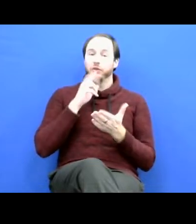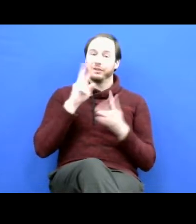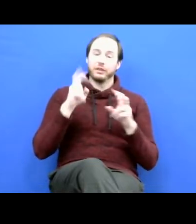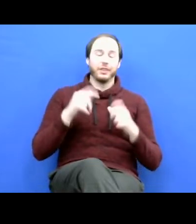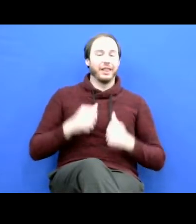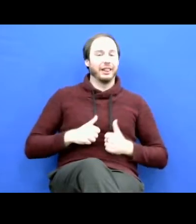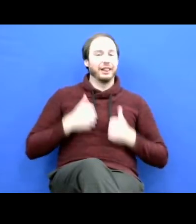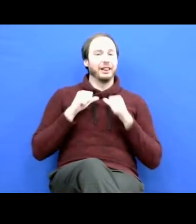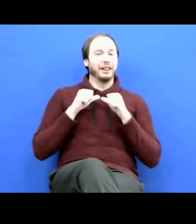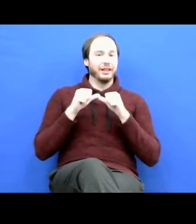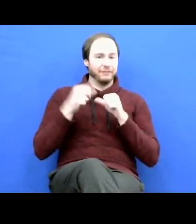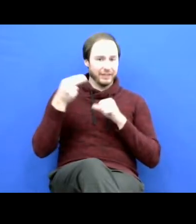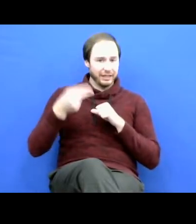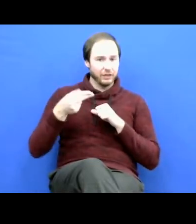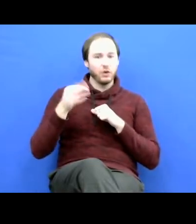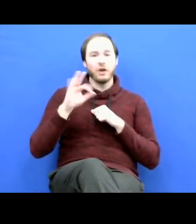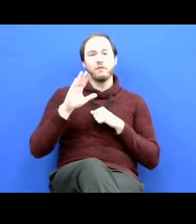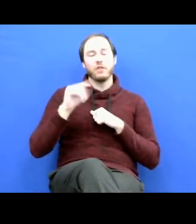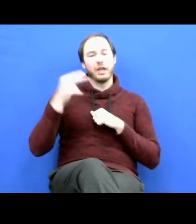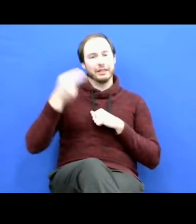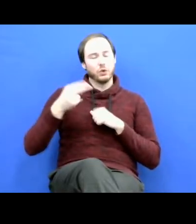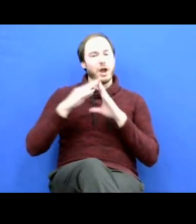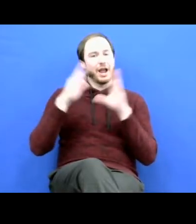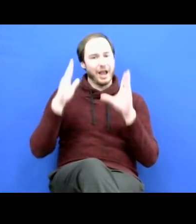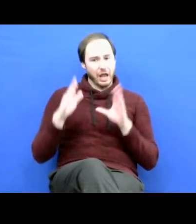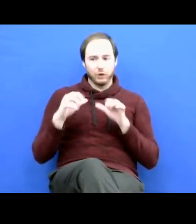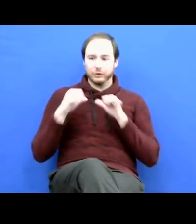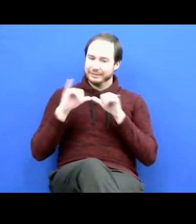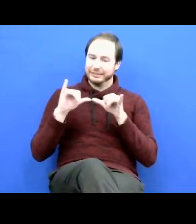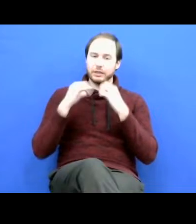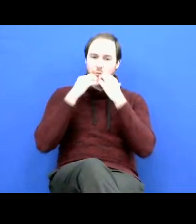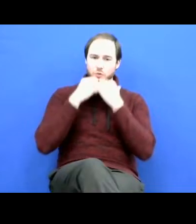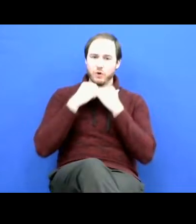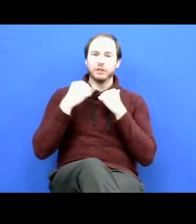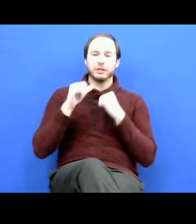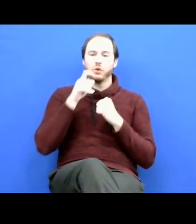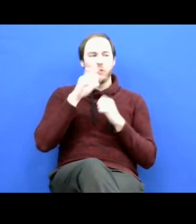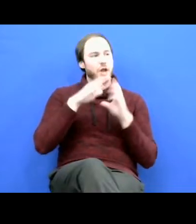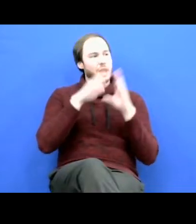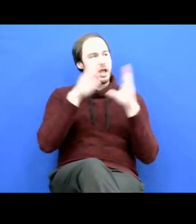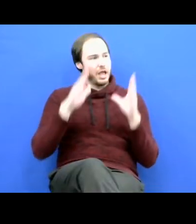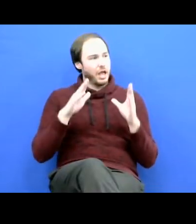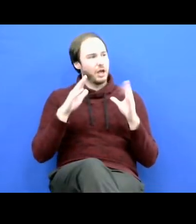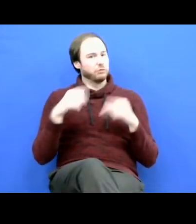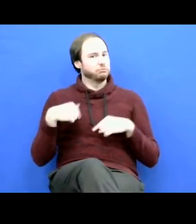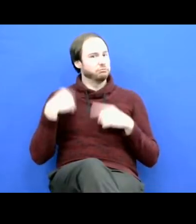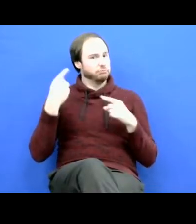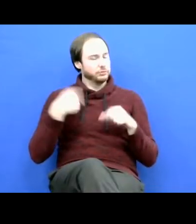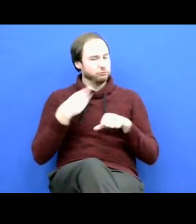history of historic houses for those people who register their homes and keep them